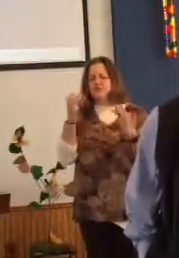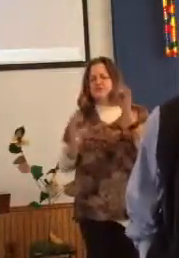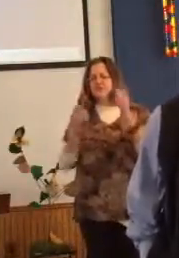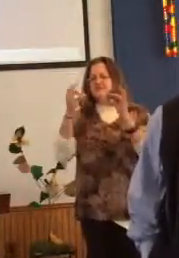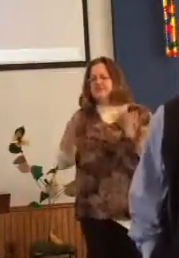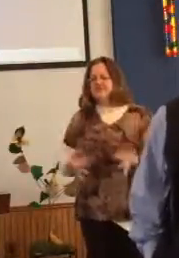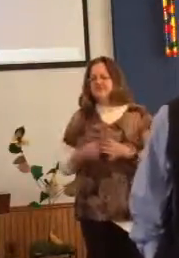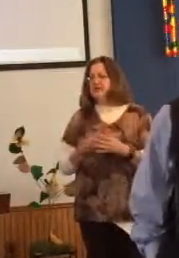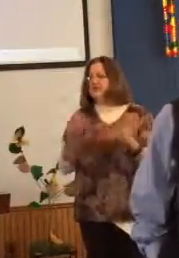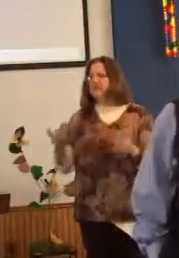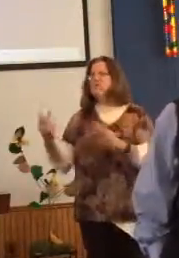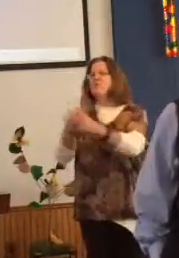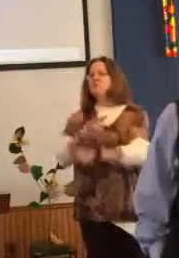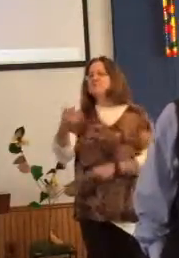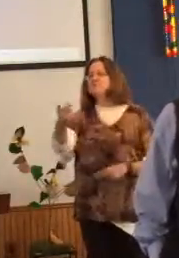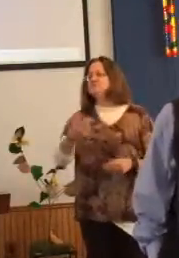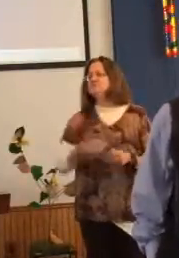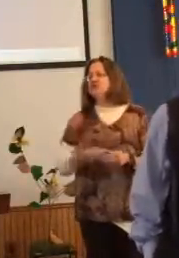are.